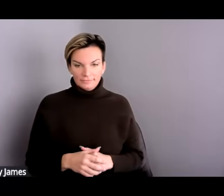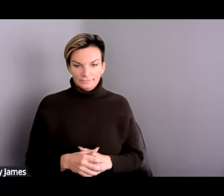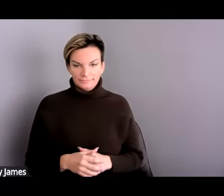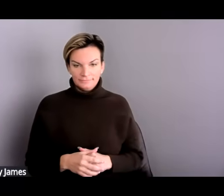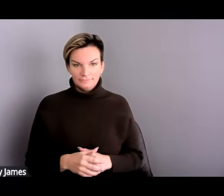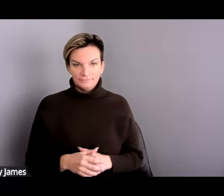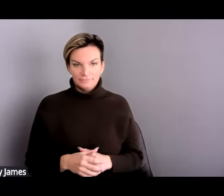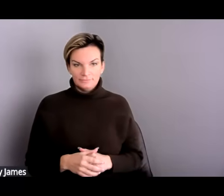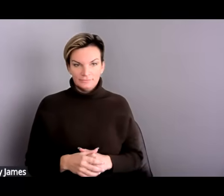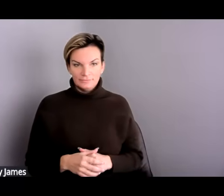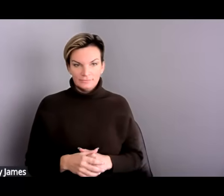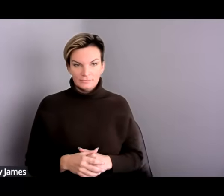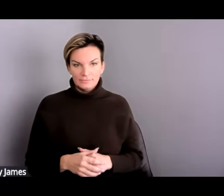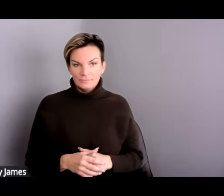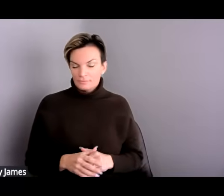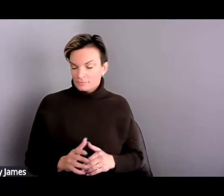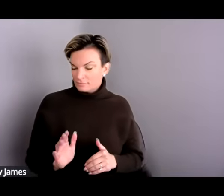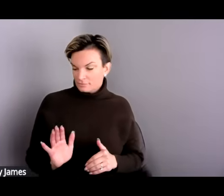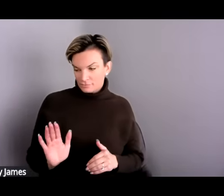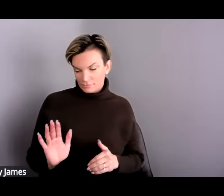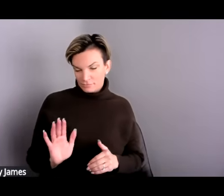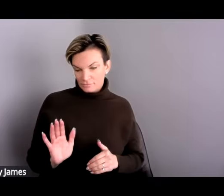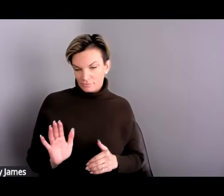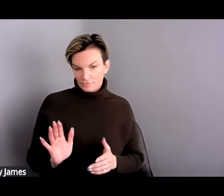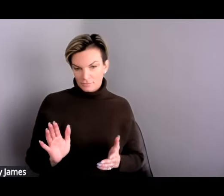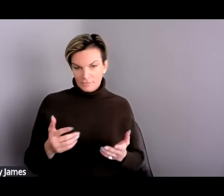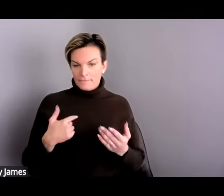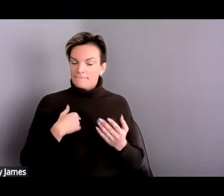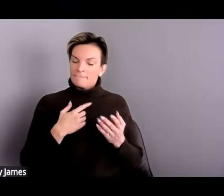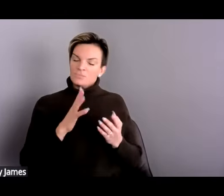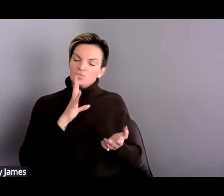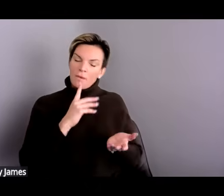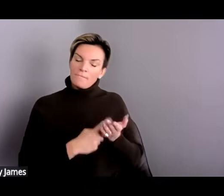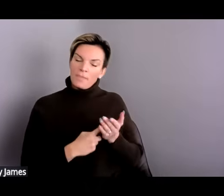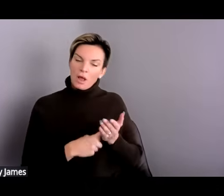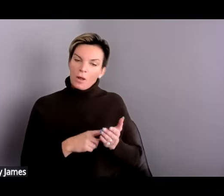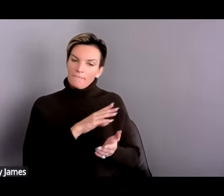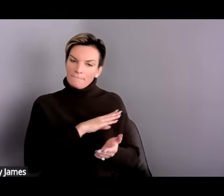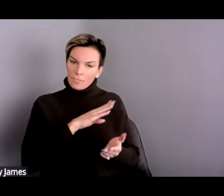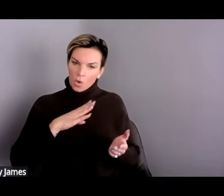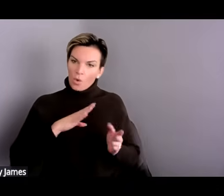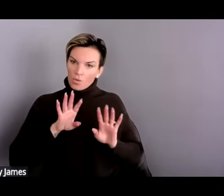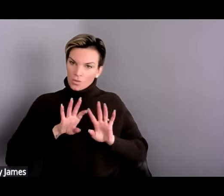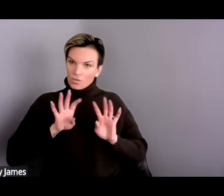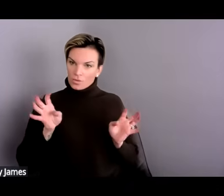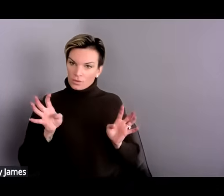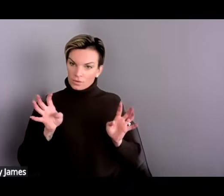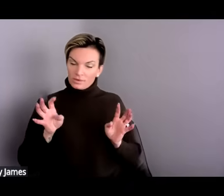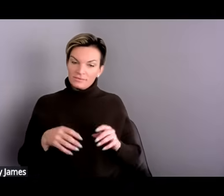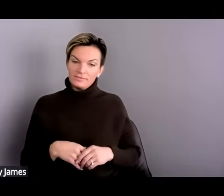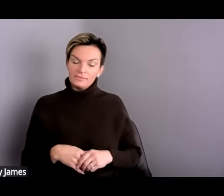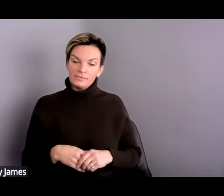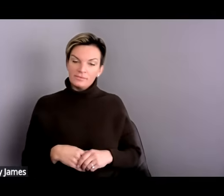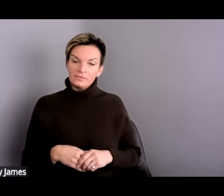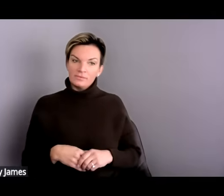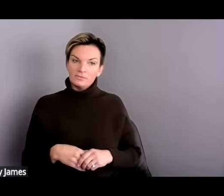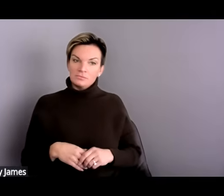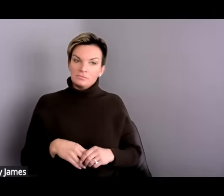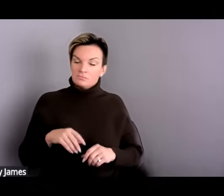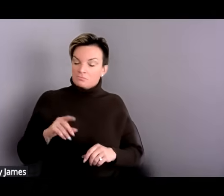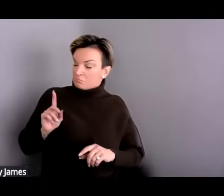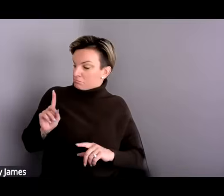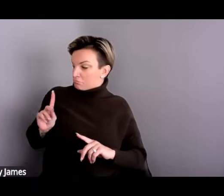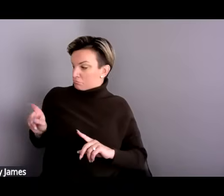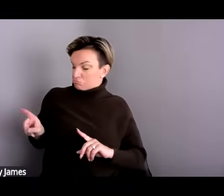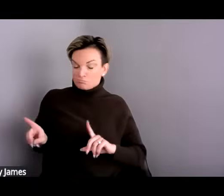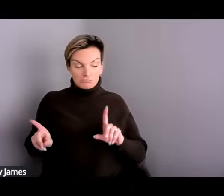Are you, within my board members, within the board here, how do you folks feel about,